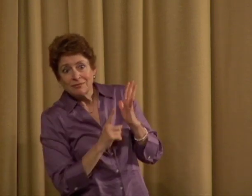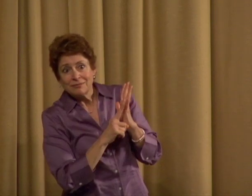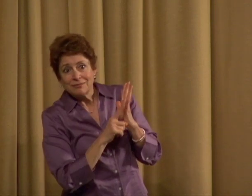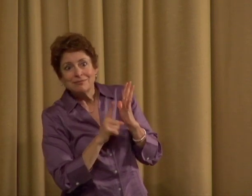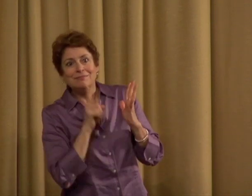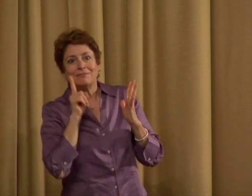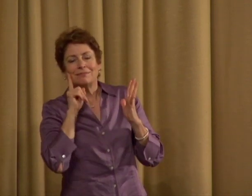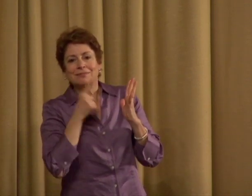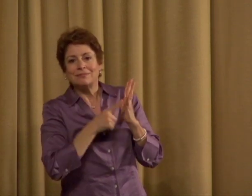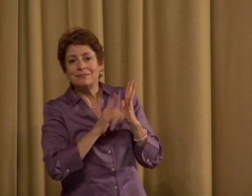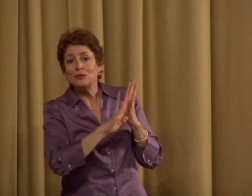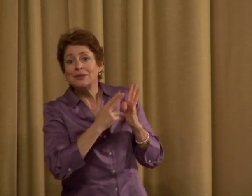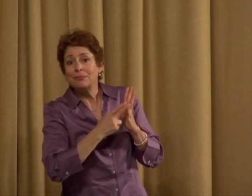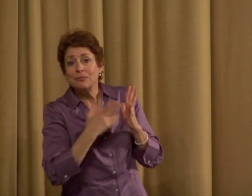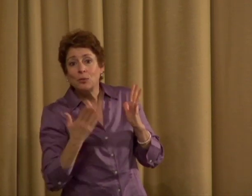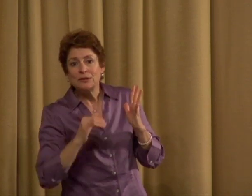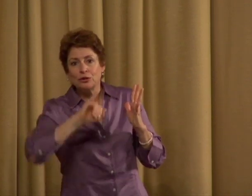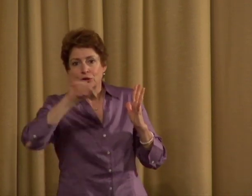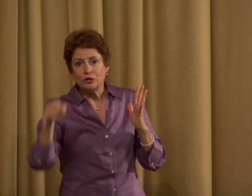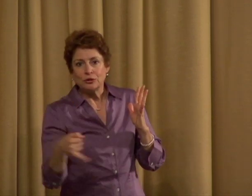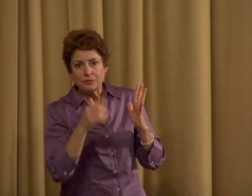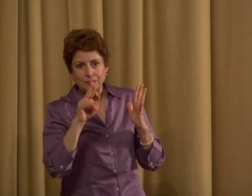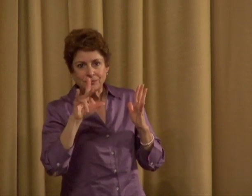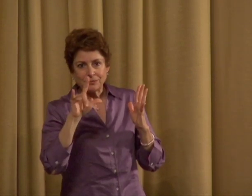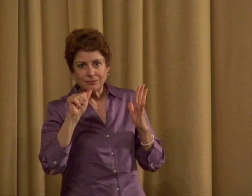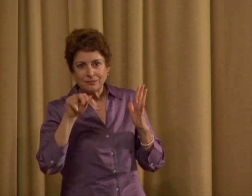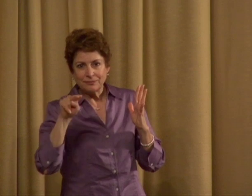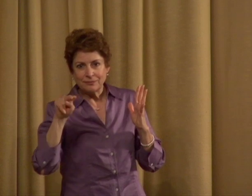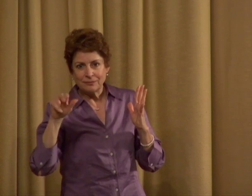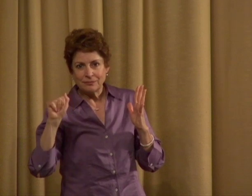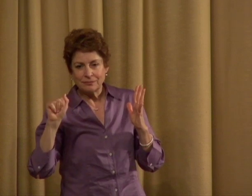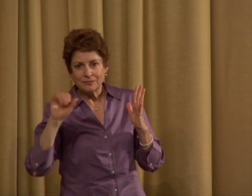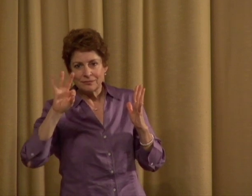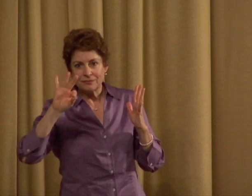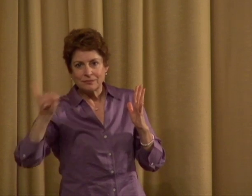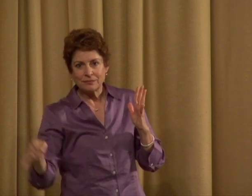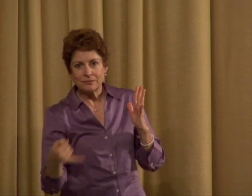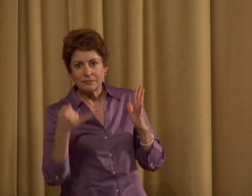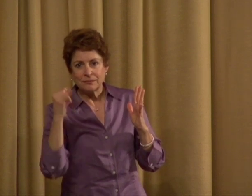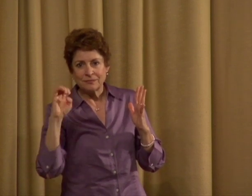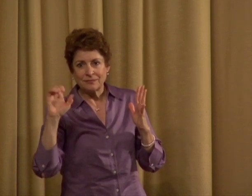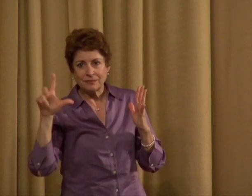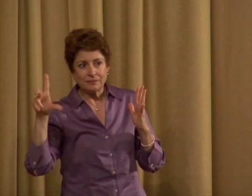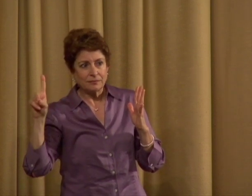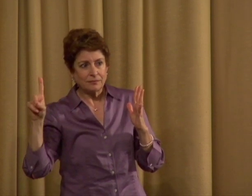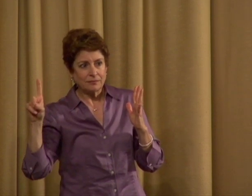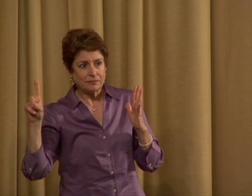and one of the producers will have Juliana